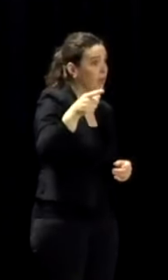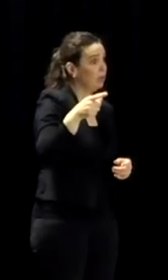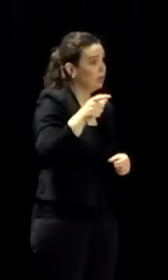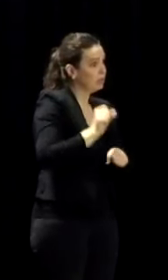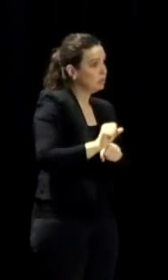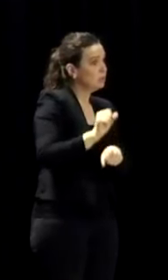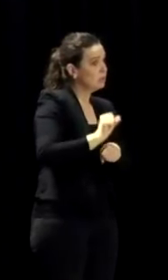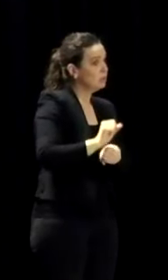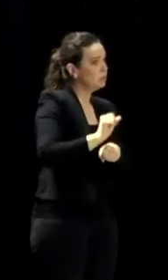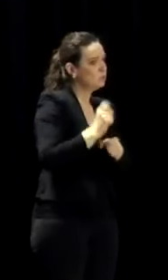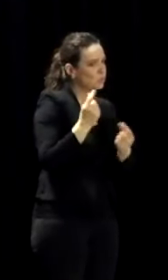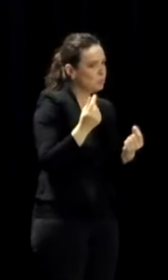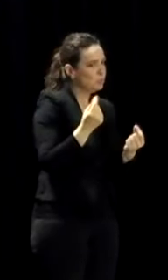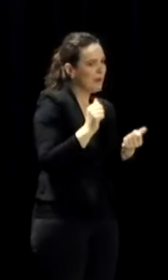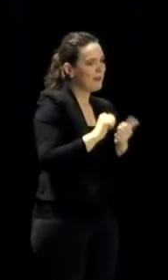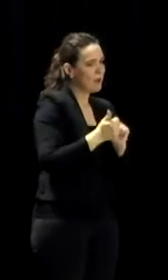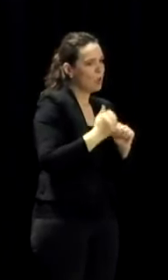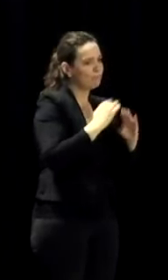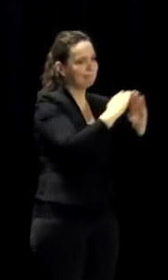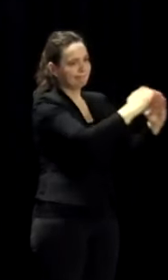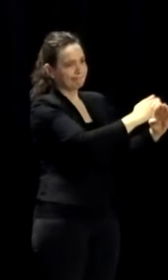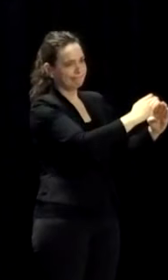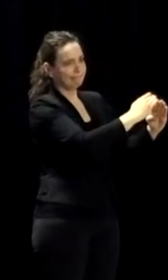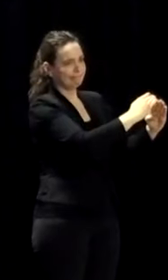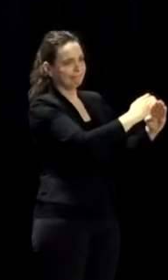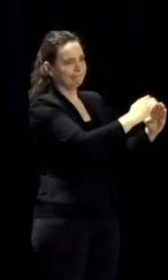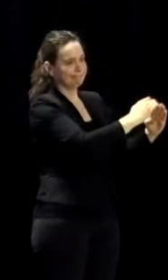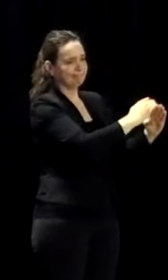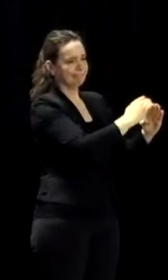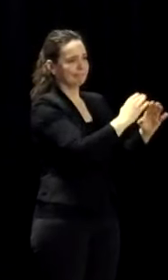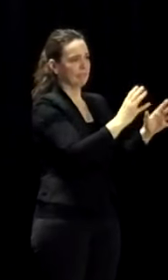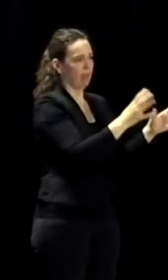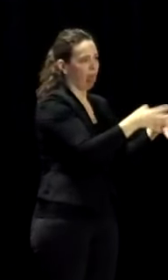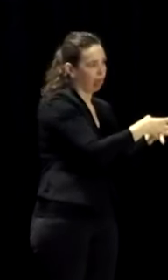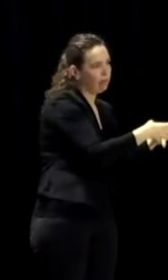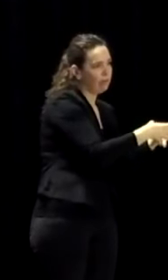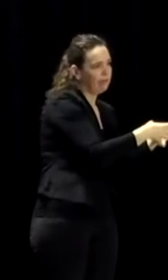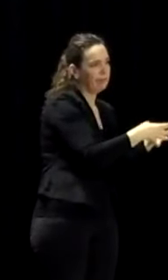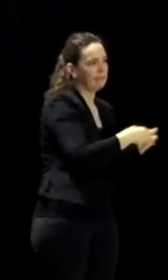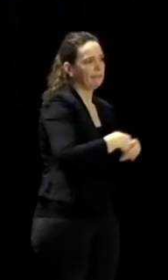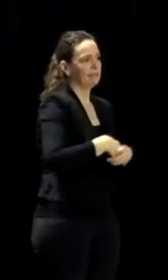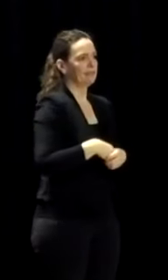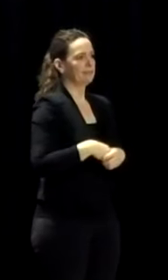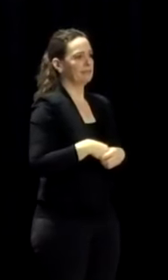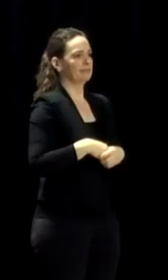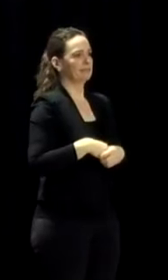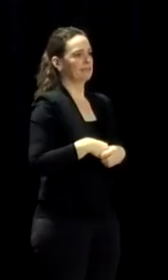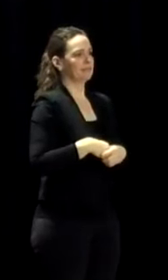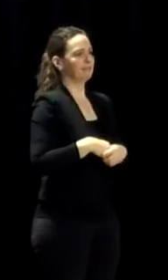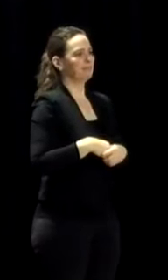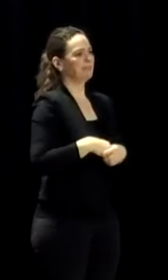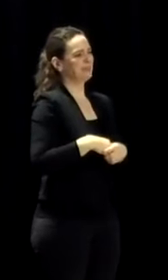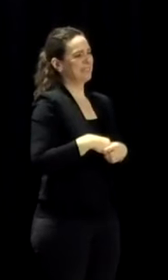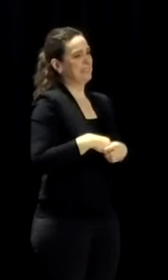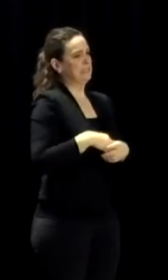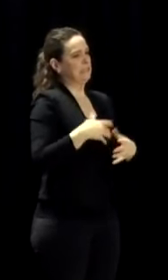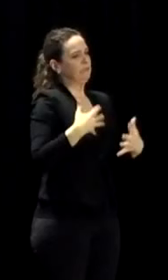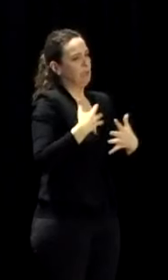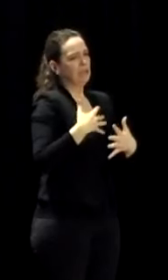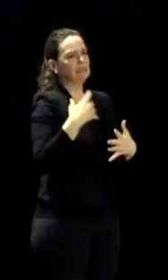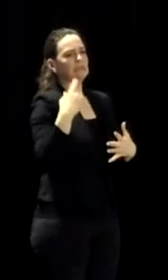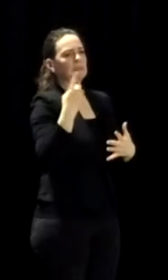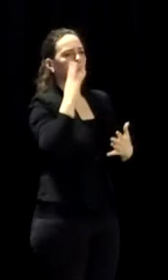think certainly there will be a point where there will be an egregious situation, whether it's somebody hosting a very